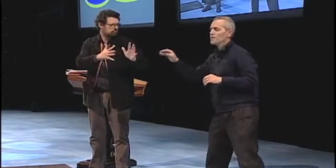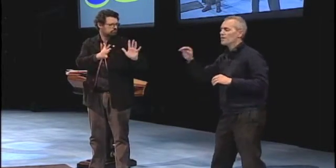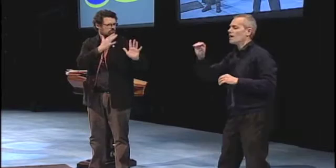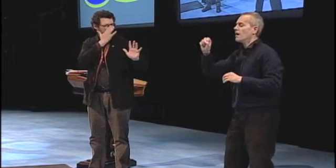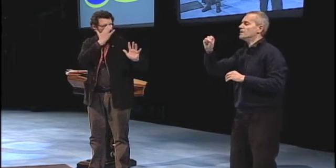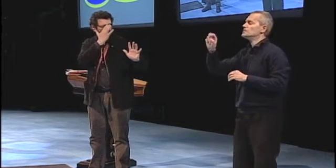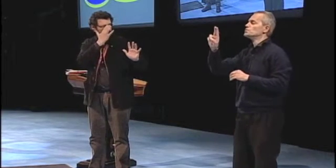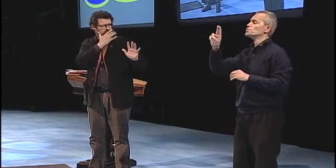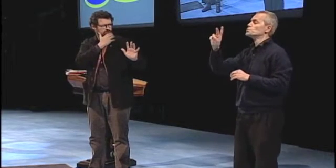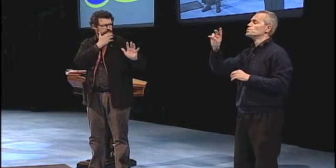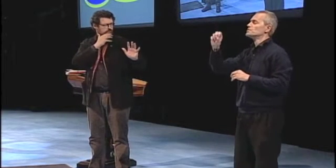Okay.